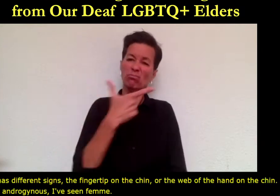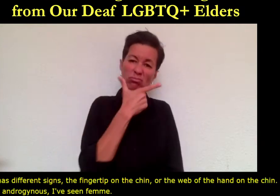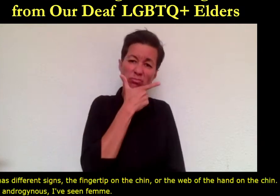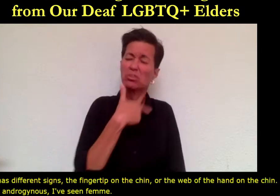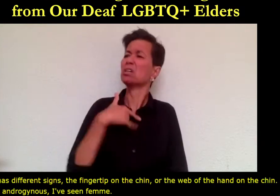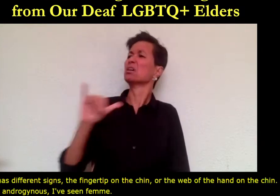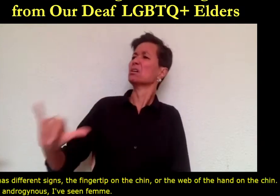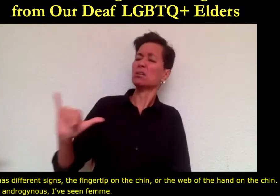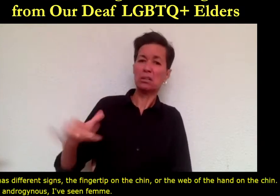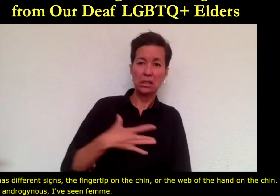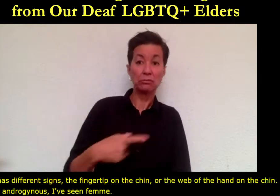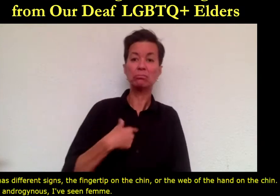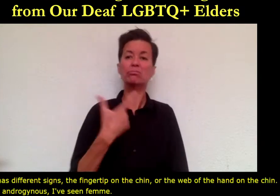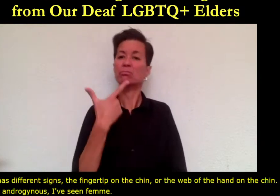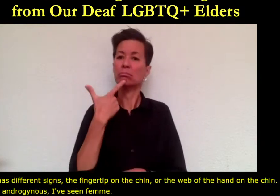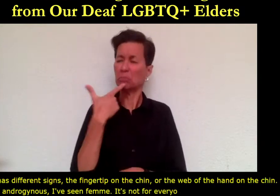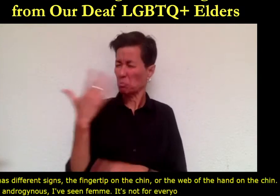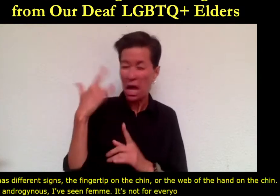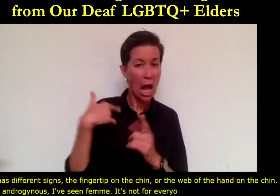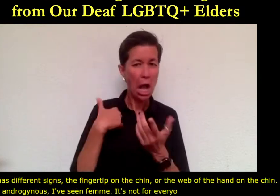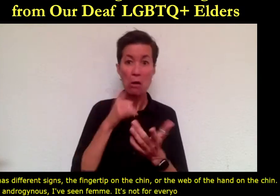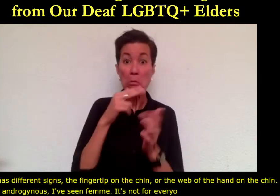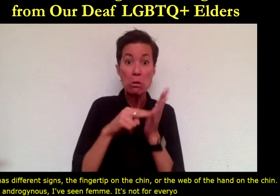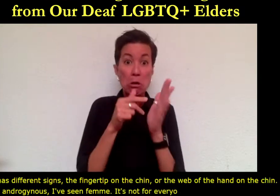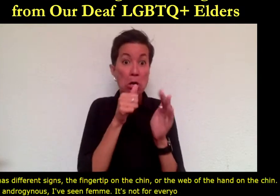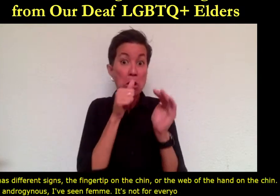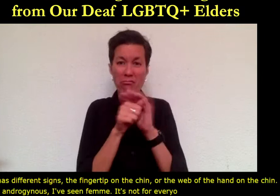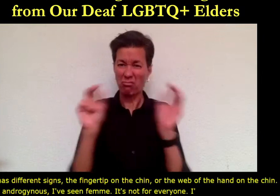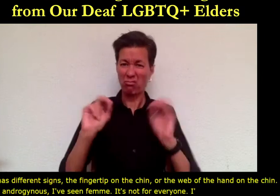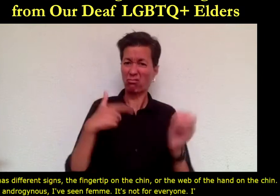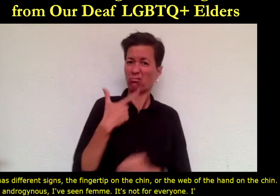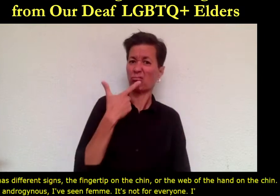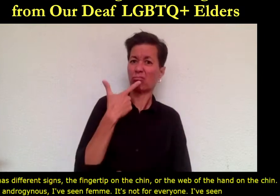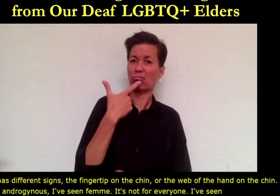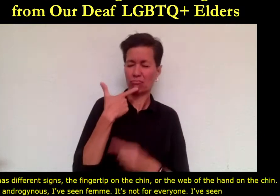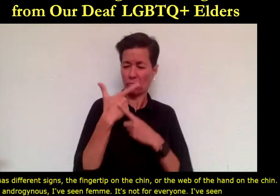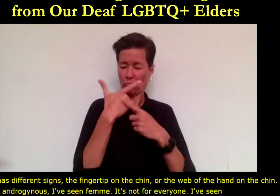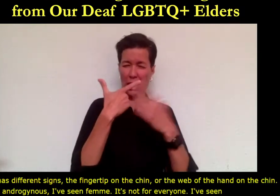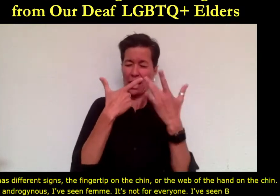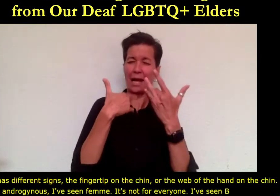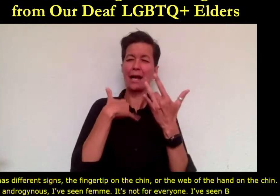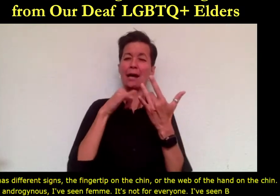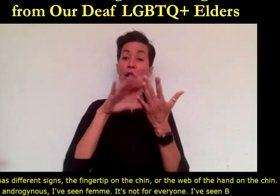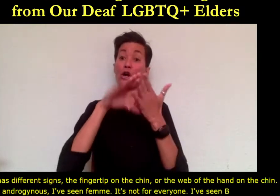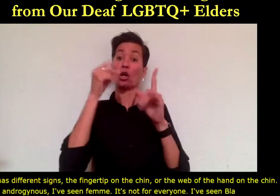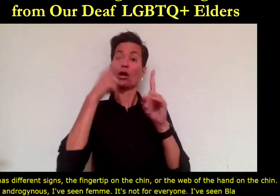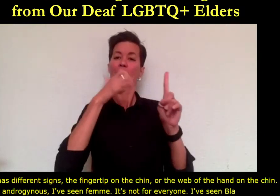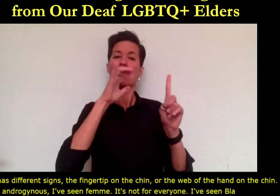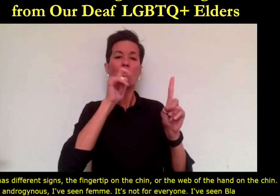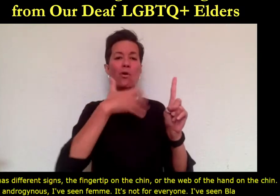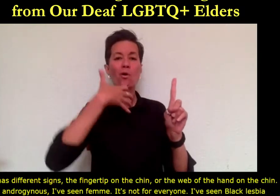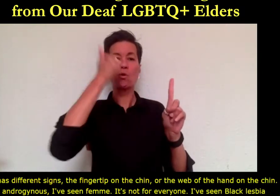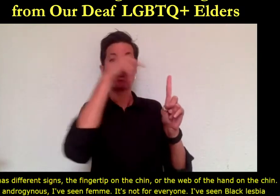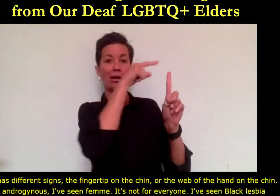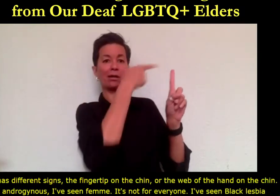the sign for black lesbian you know they use the whole hand on the chin you know and there's nothing to hide you know why is it